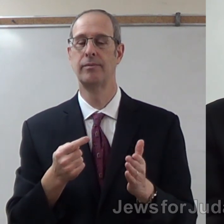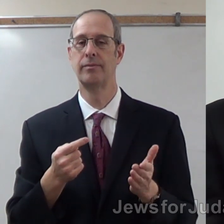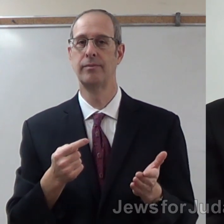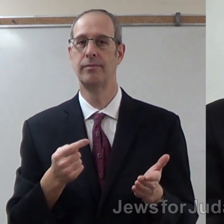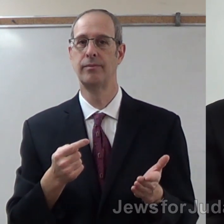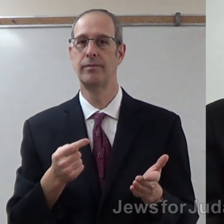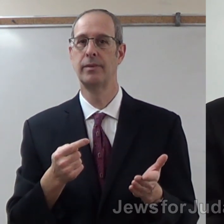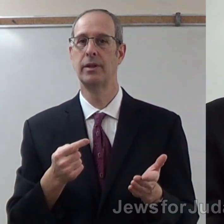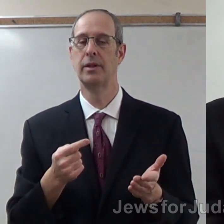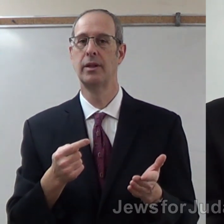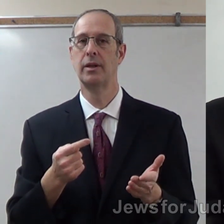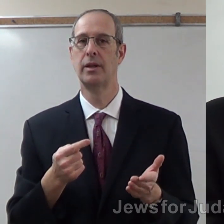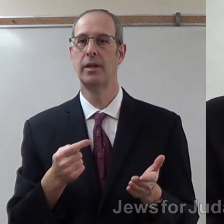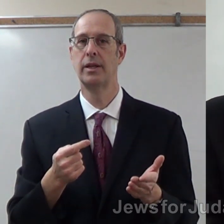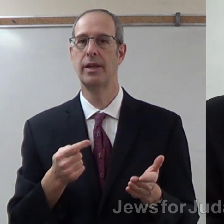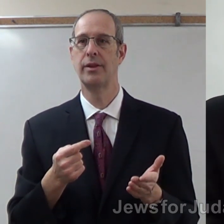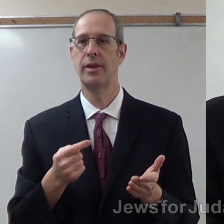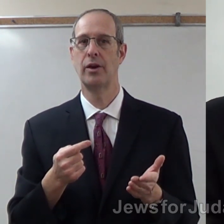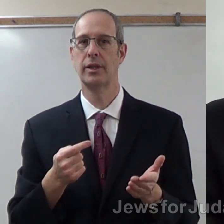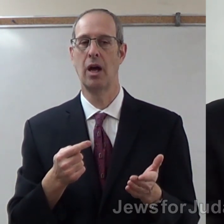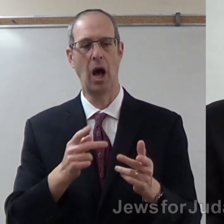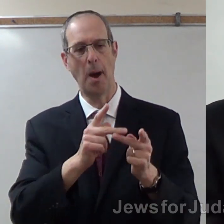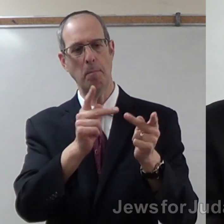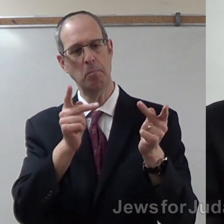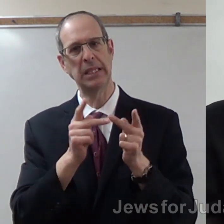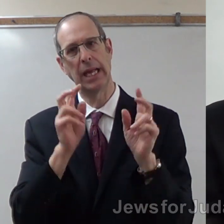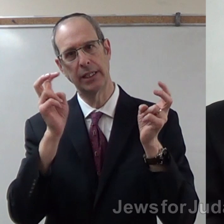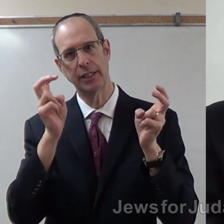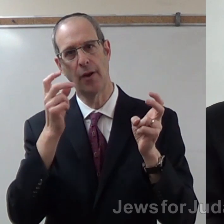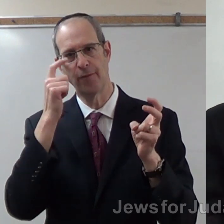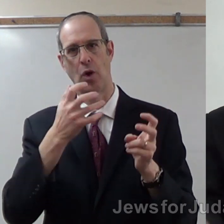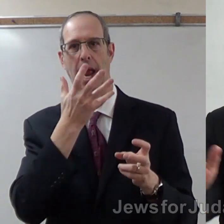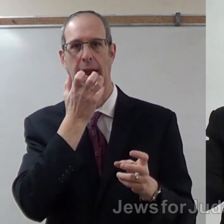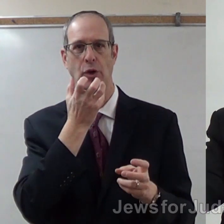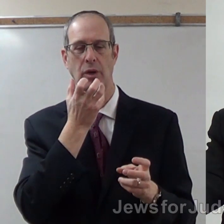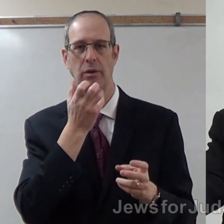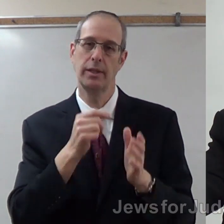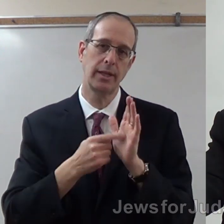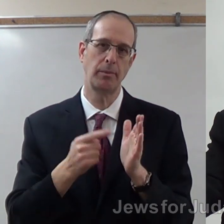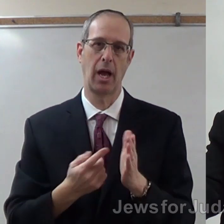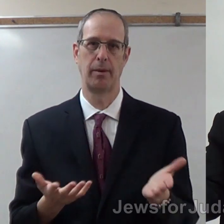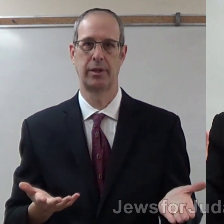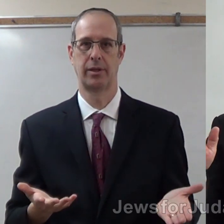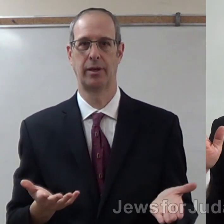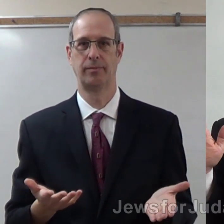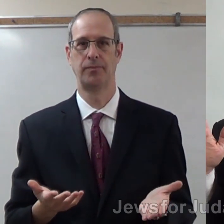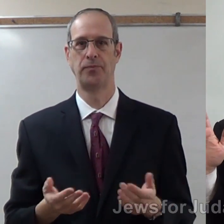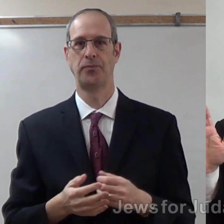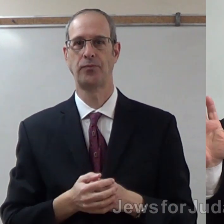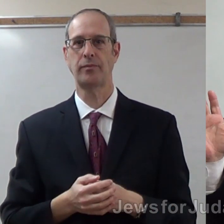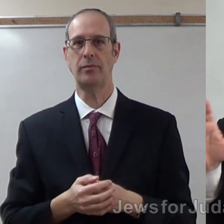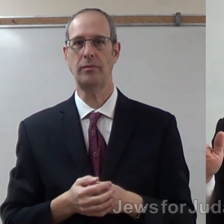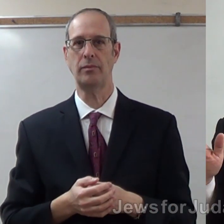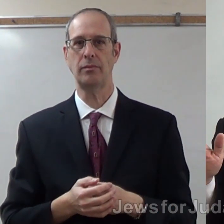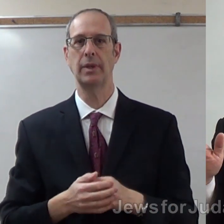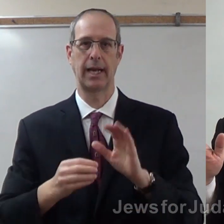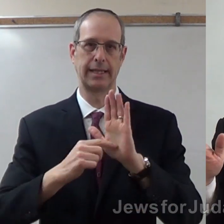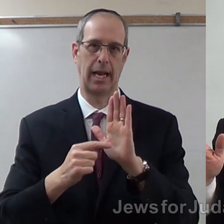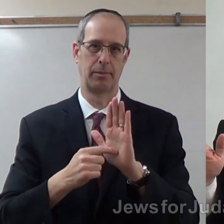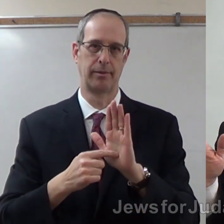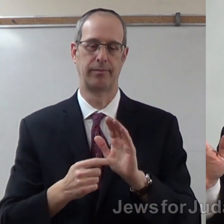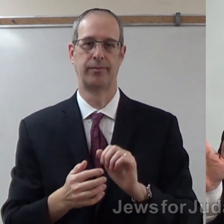sometimes there is a place for anger. Sometimes. For